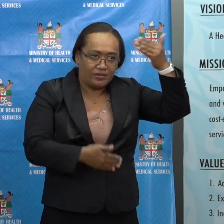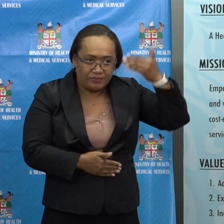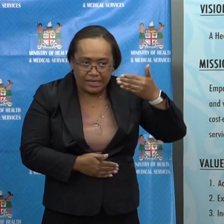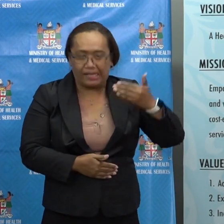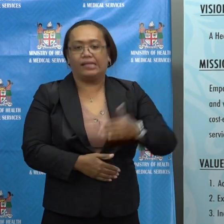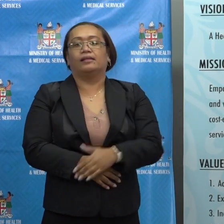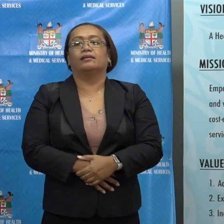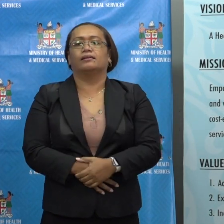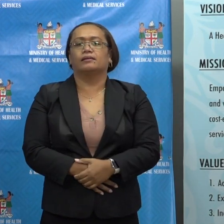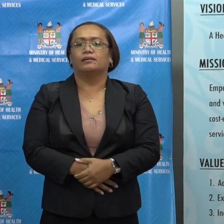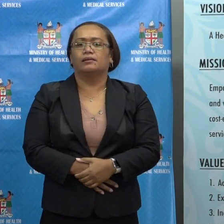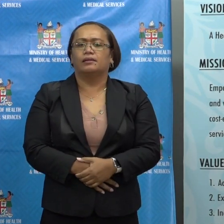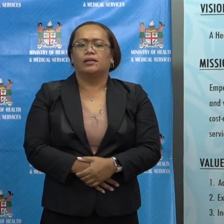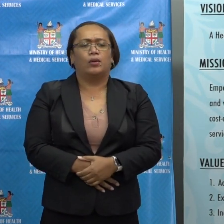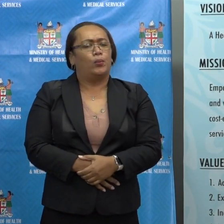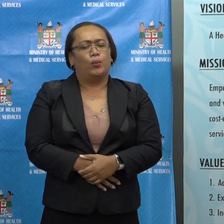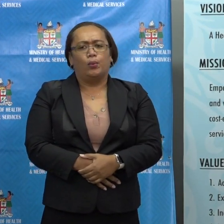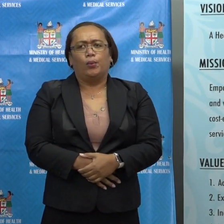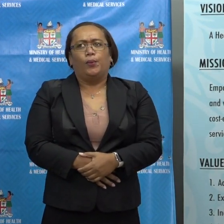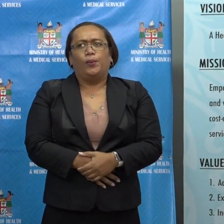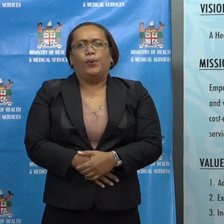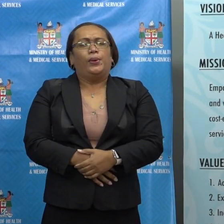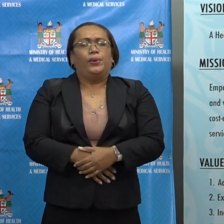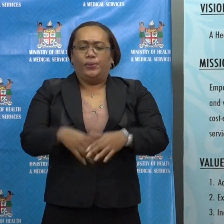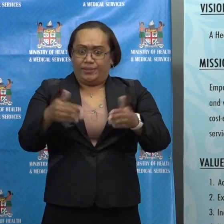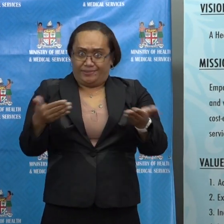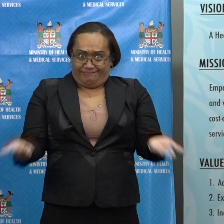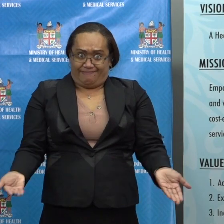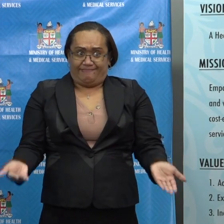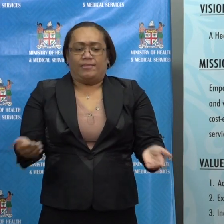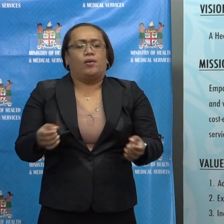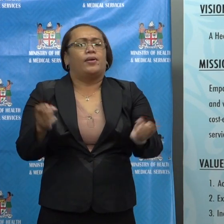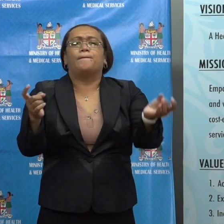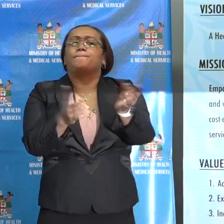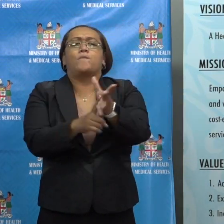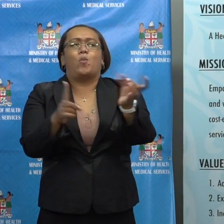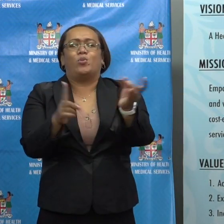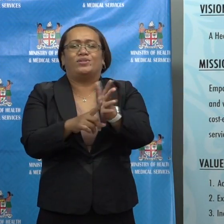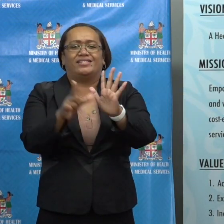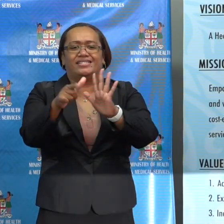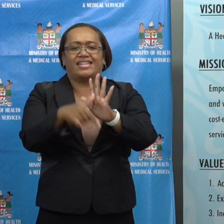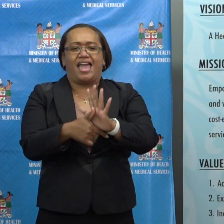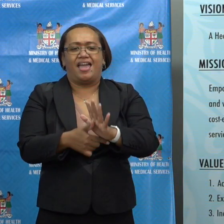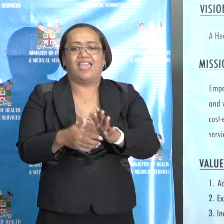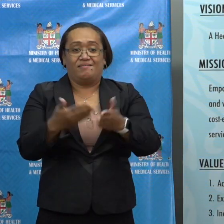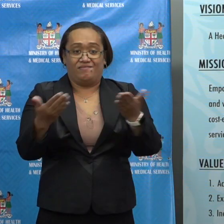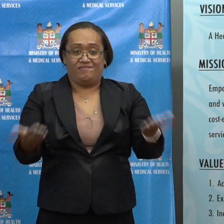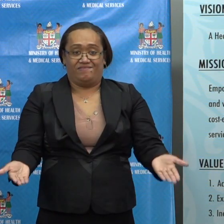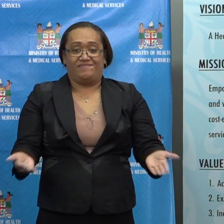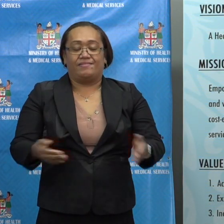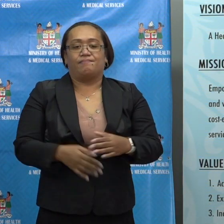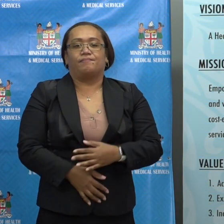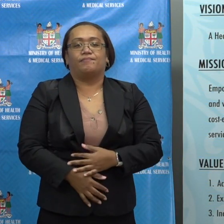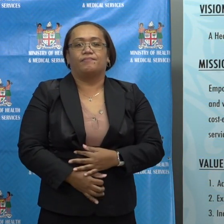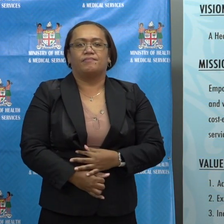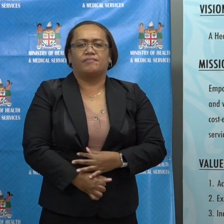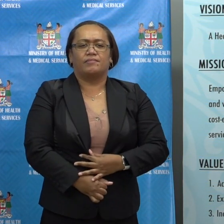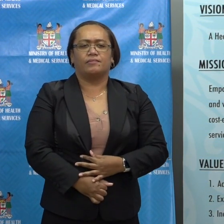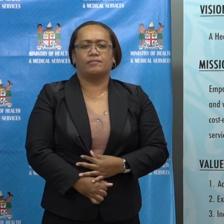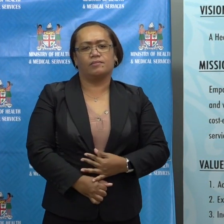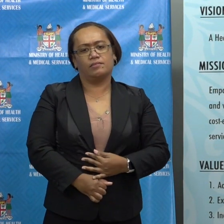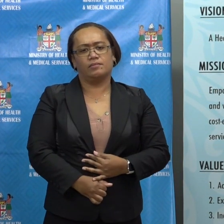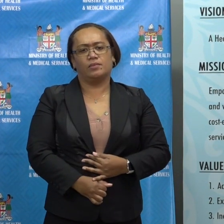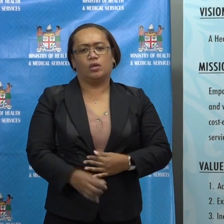It's indeed a very pivotal point for us in Fiji. We do have to be